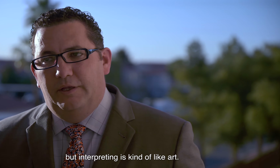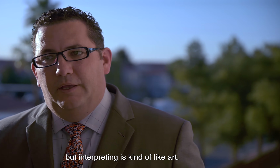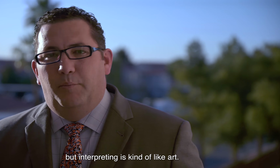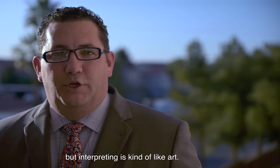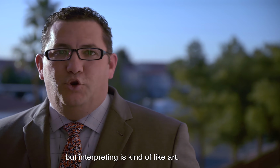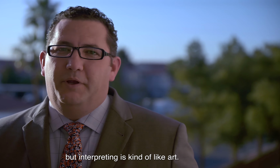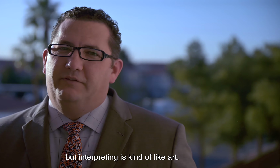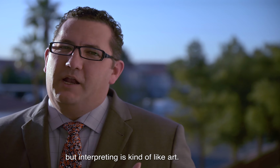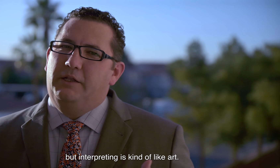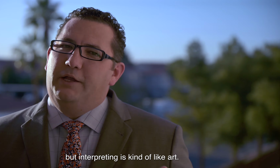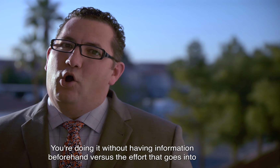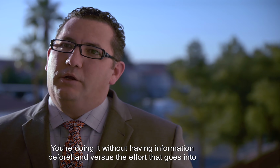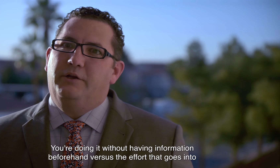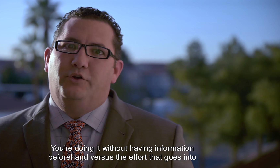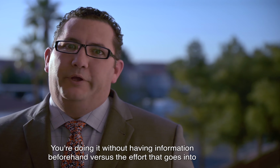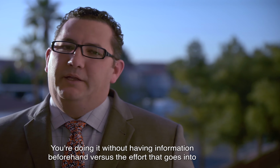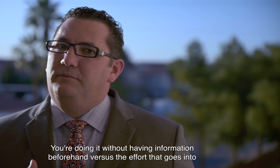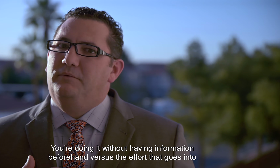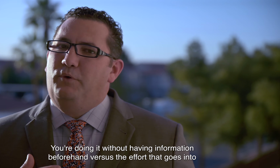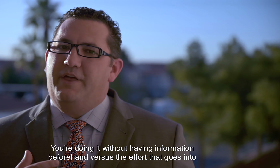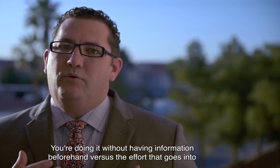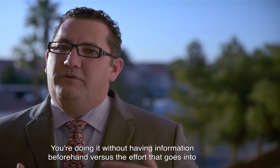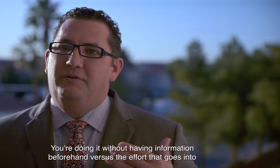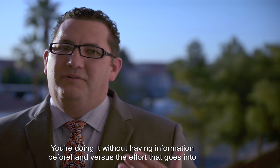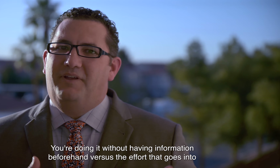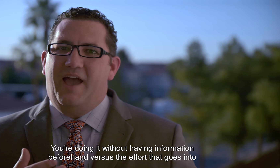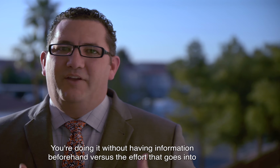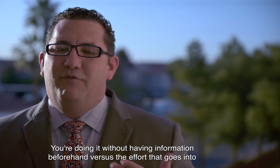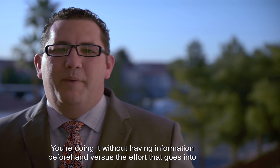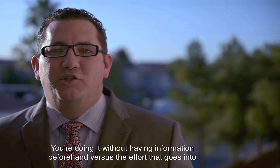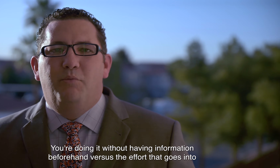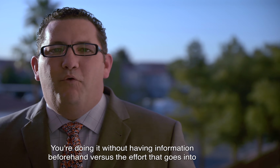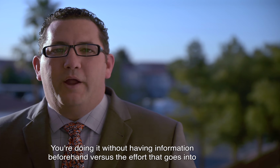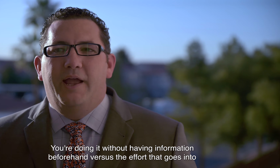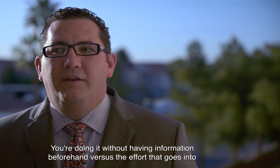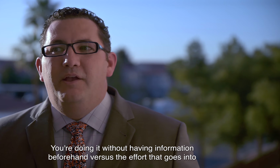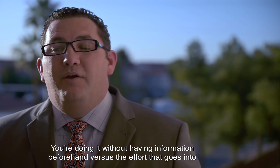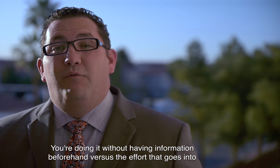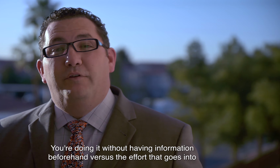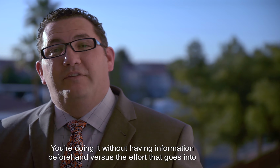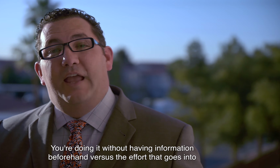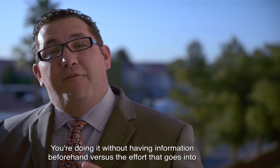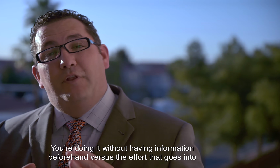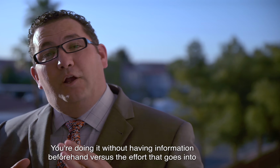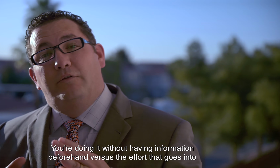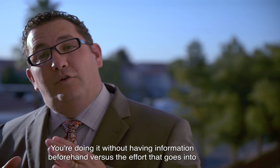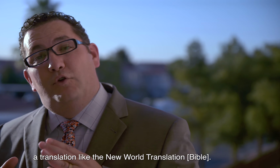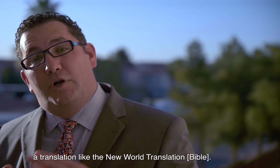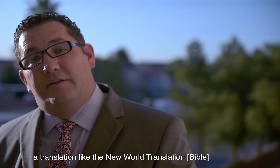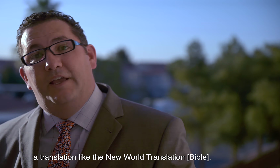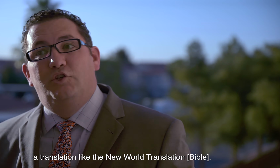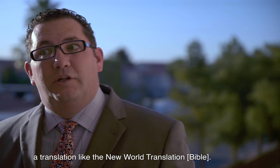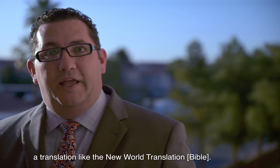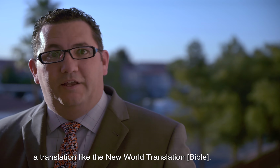interpretation. But interpreting is kind of like art. You're doing it without having information beforehand versus the effort that goes into